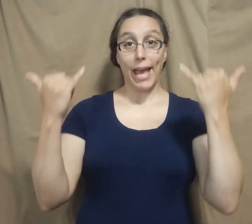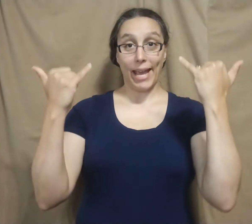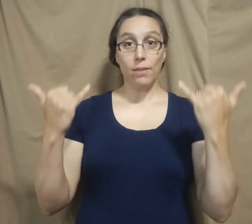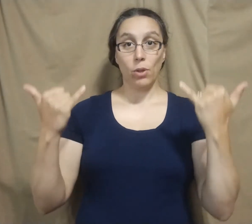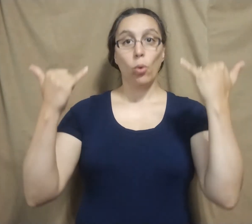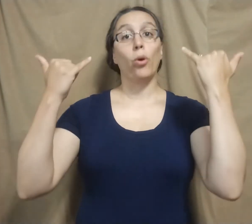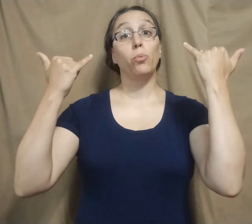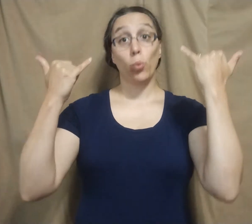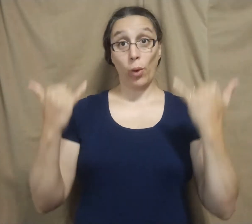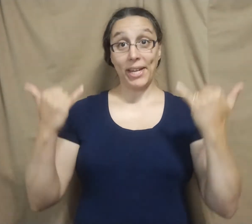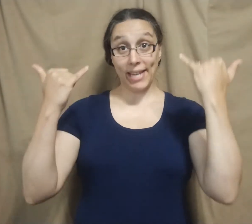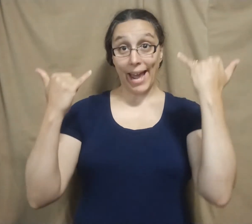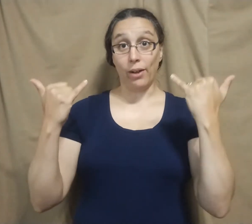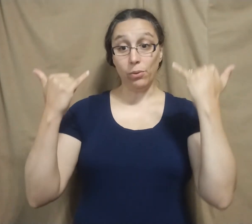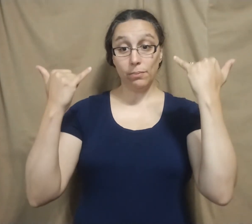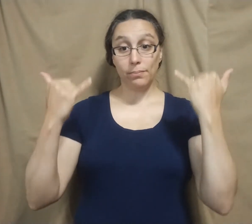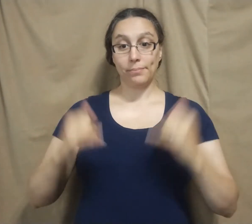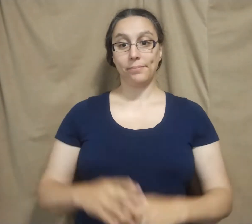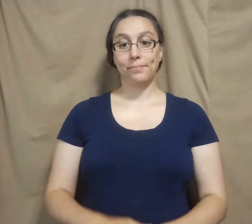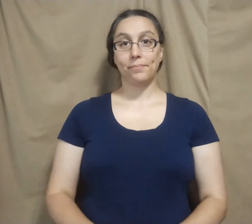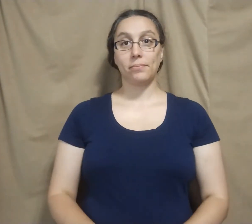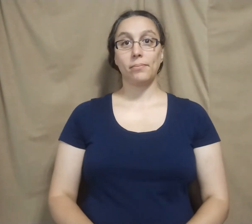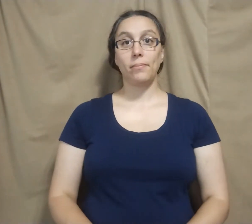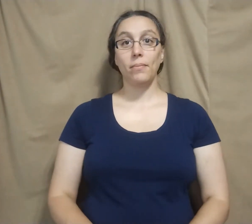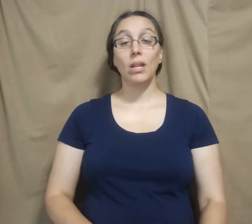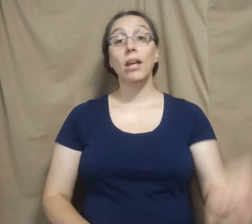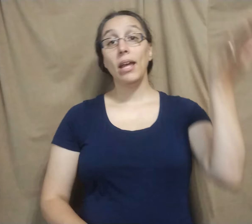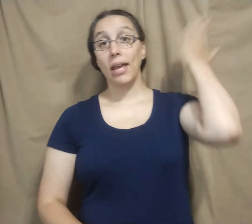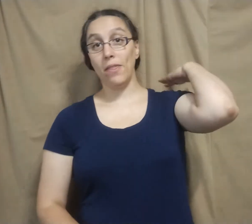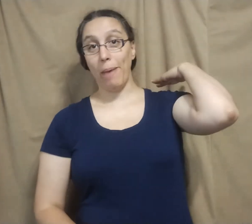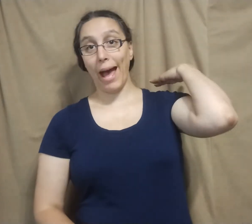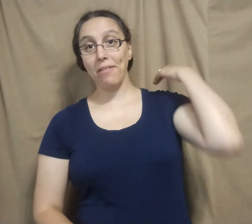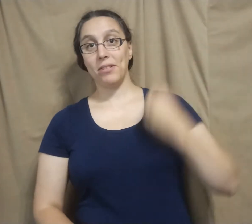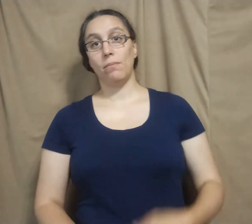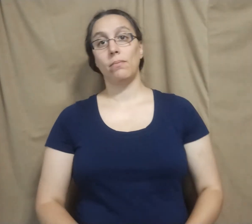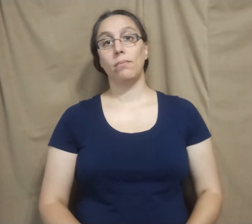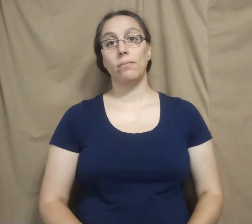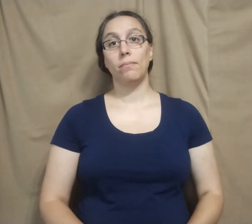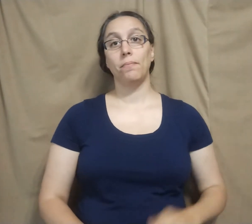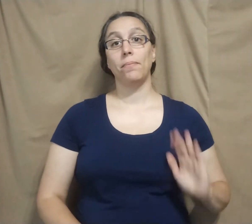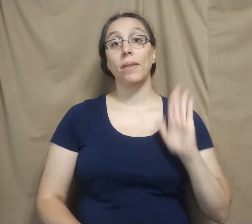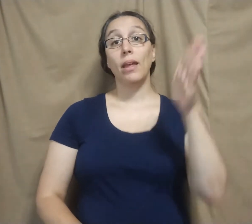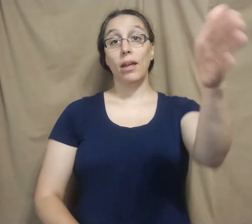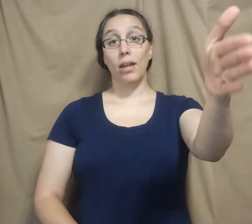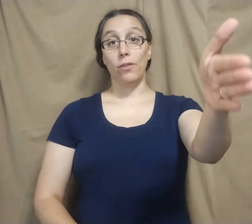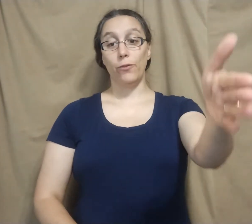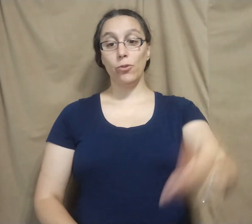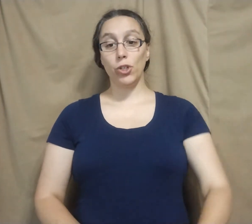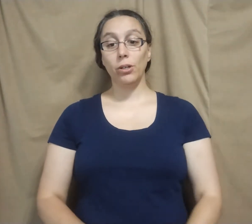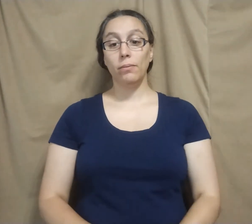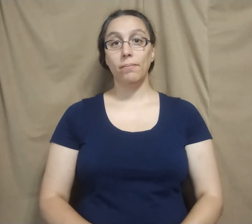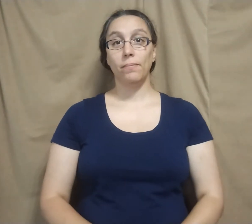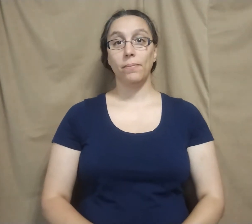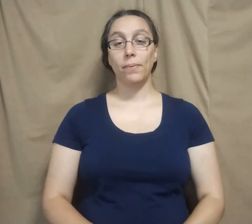today or right now, in the past, in the future,